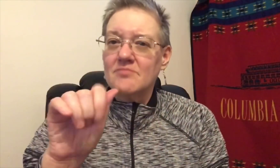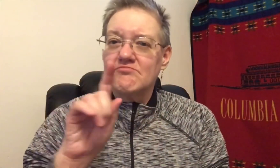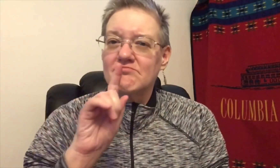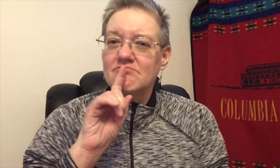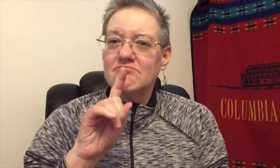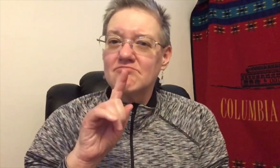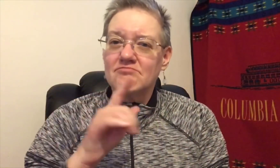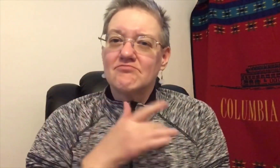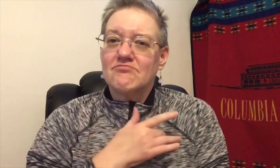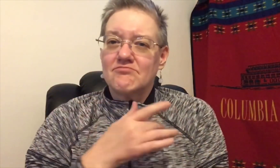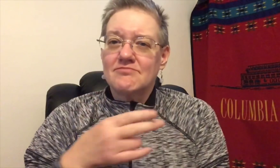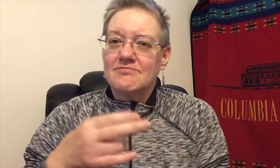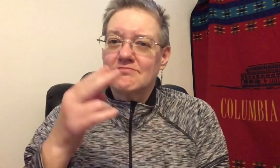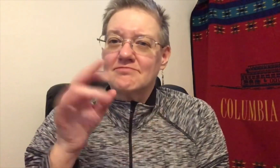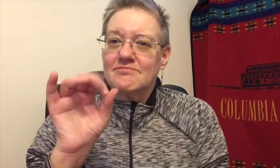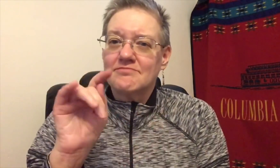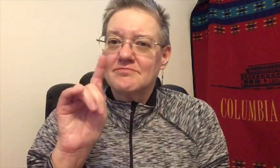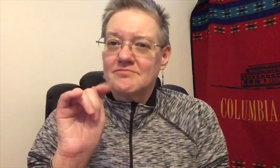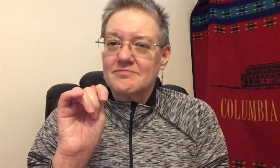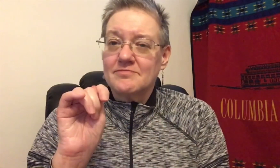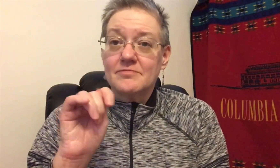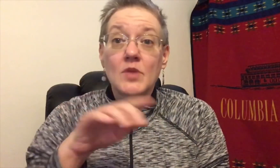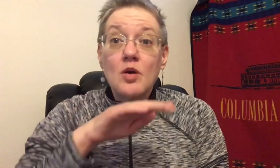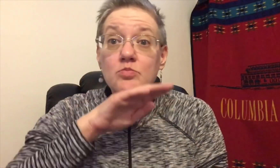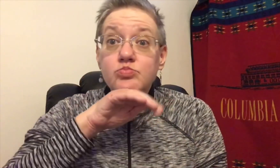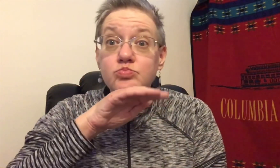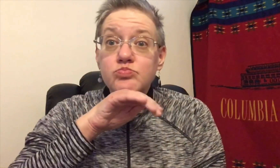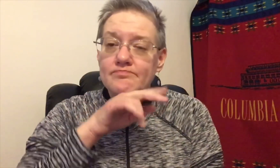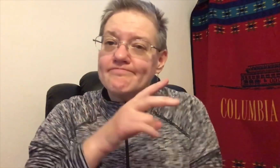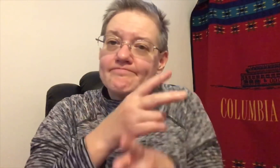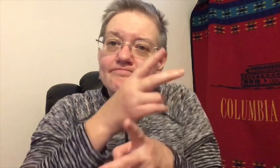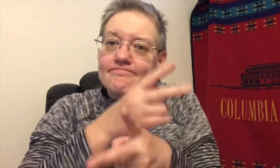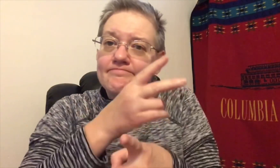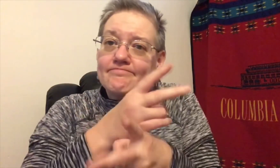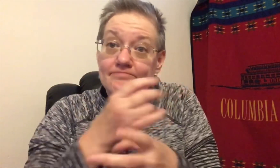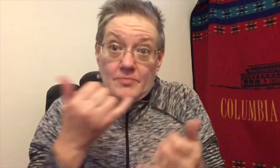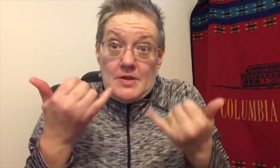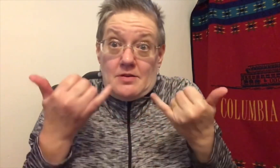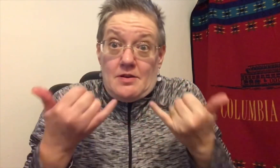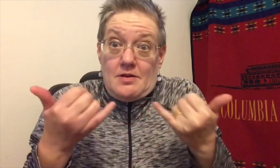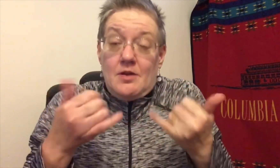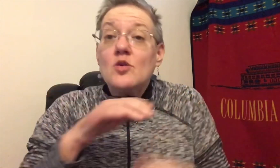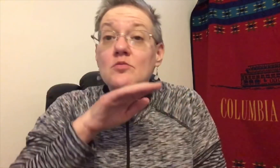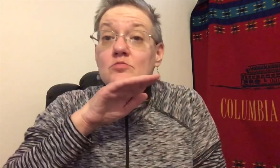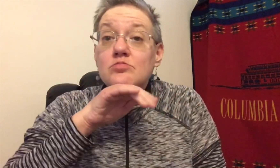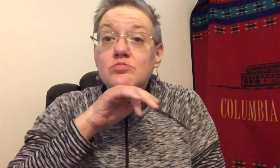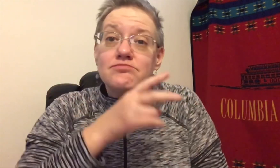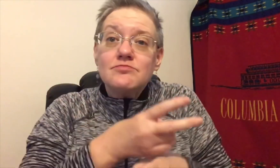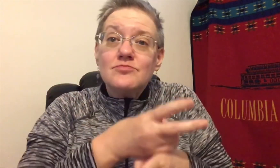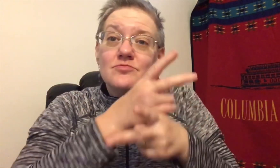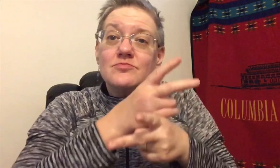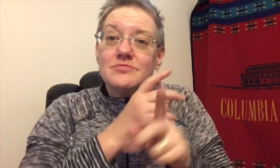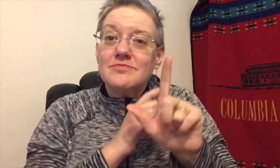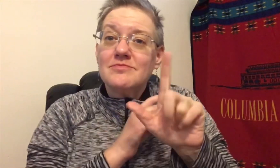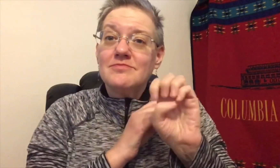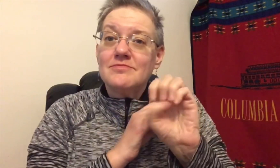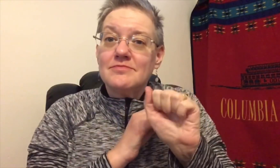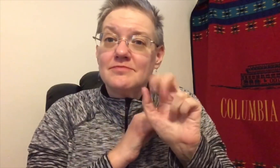Most olive beef is going to be high fat. Now with pork, you got to be careful because now they're raising pork to be